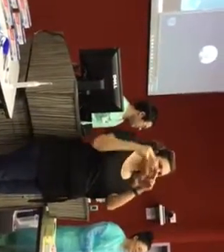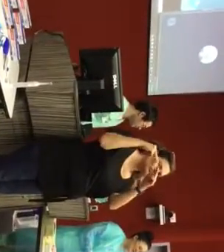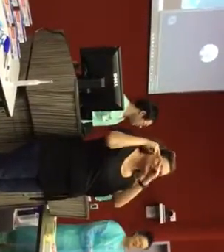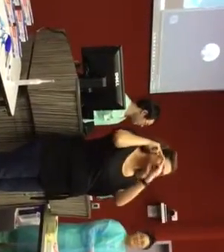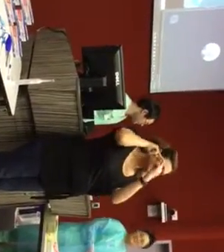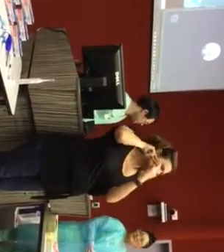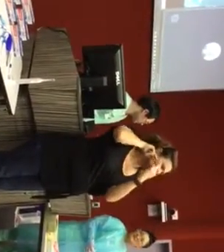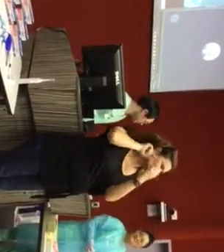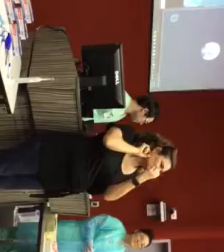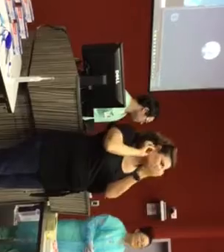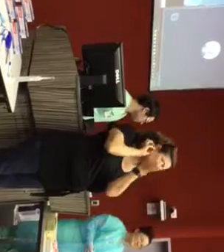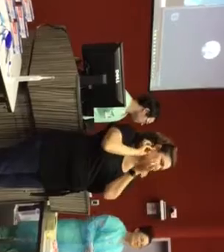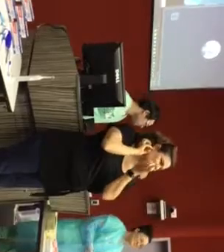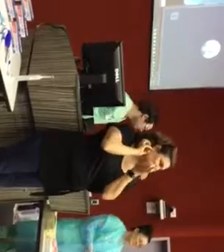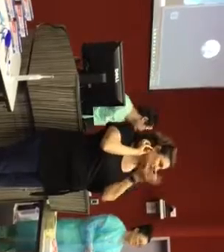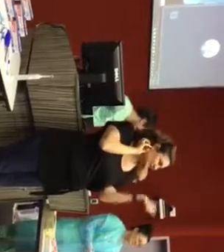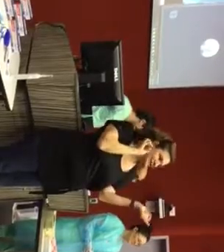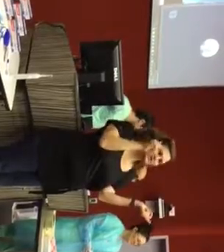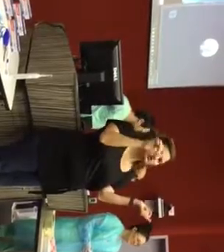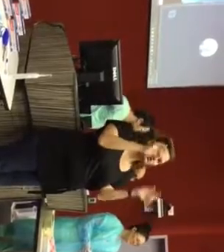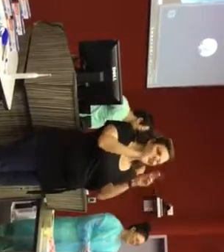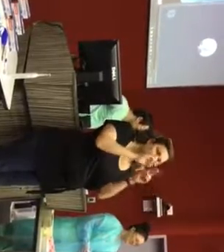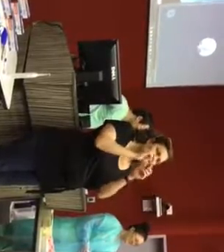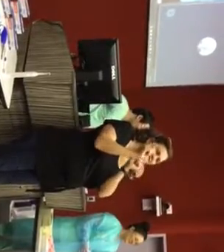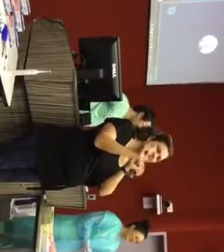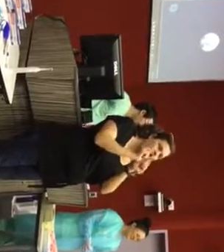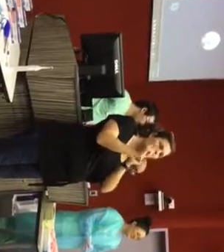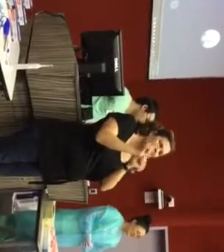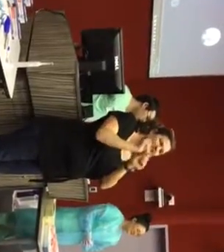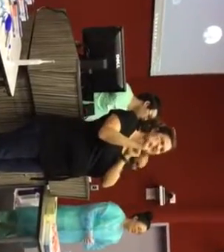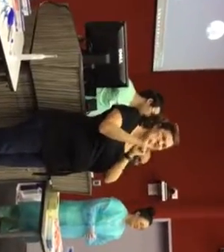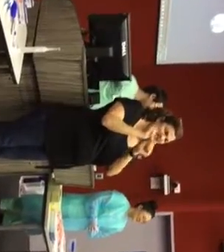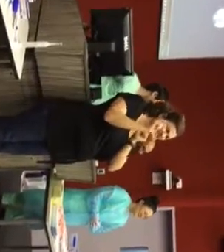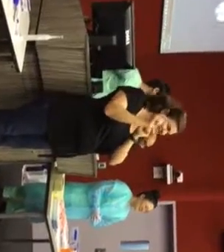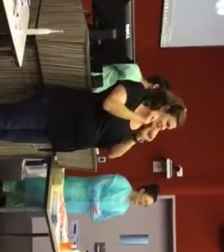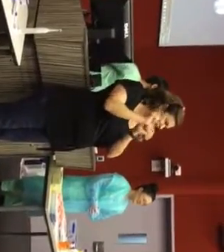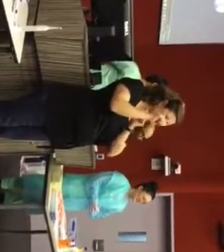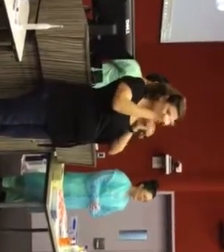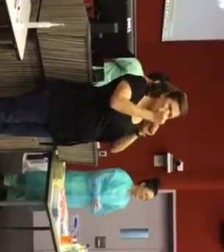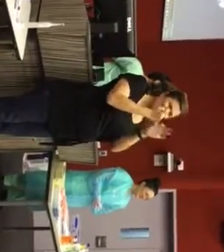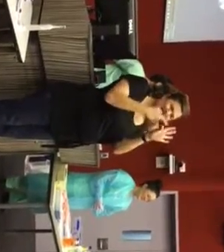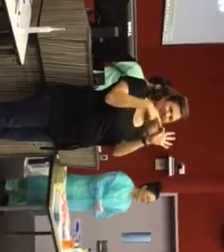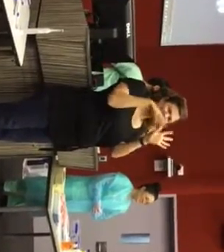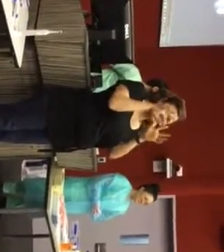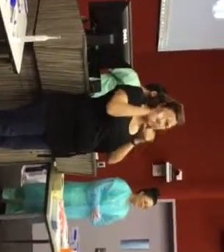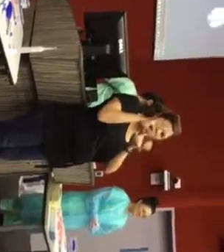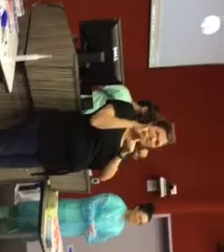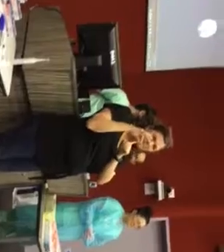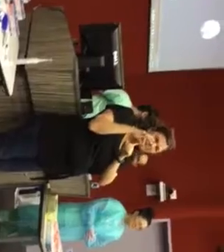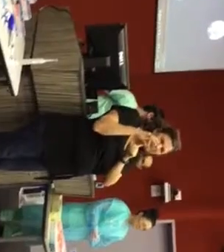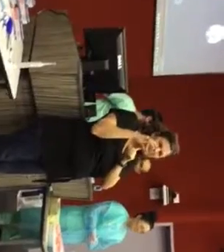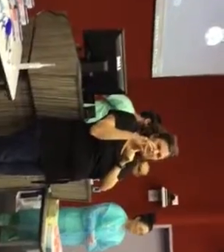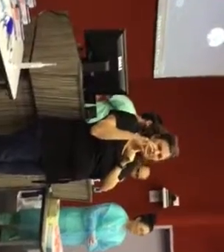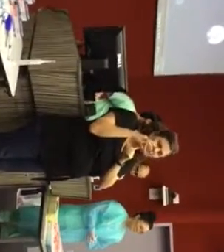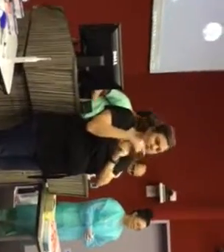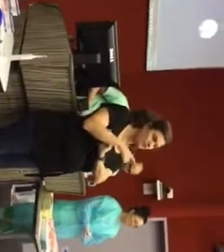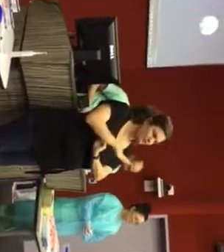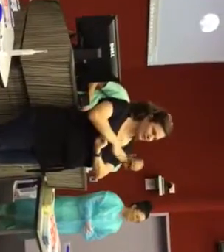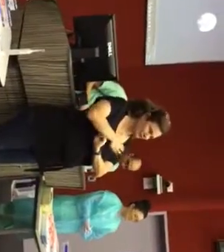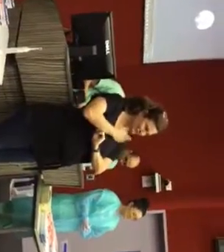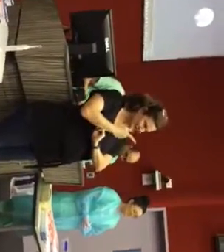Because I use like a piece of dental floss that can go through, but there's like a gap. Well, it's interesting that you mentioned